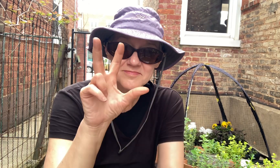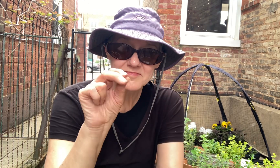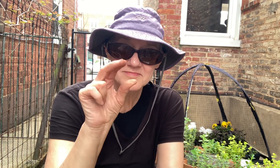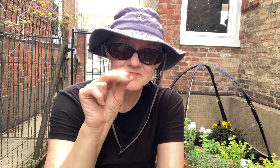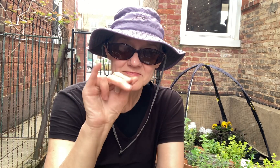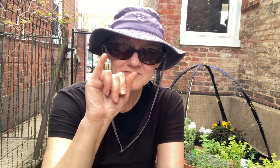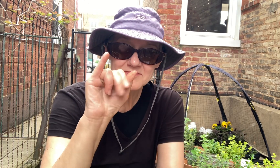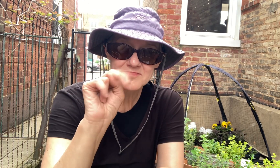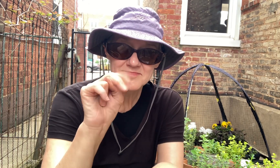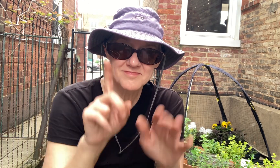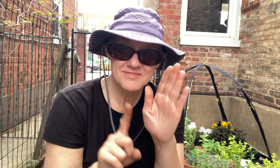30 inches tall.